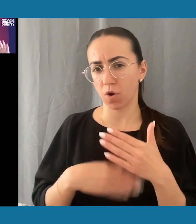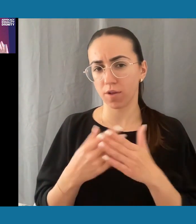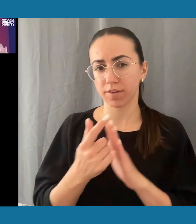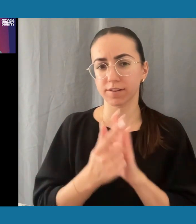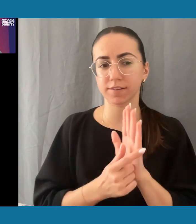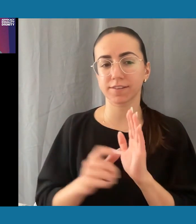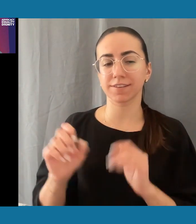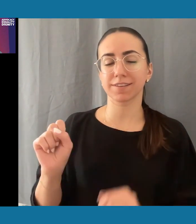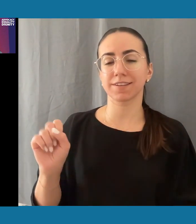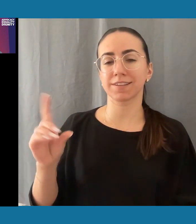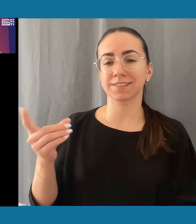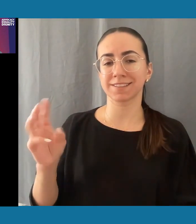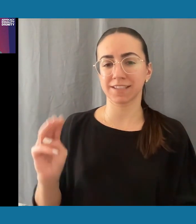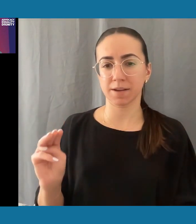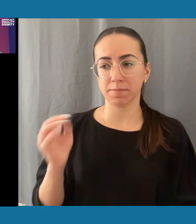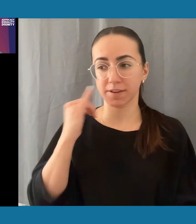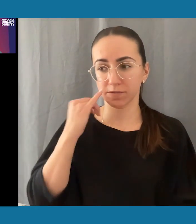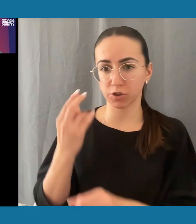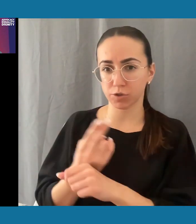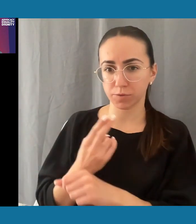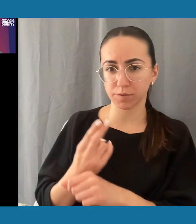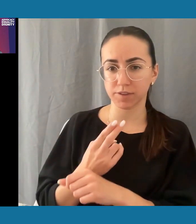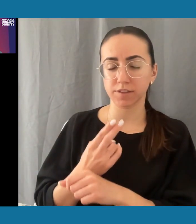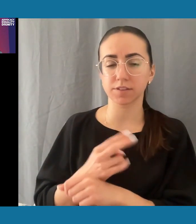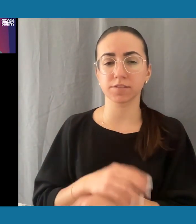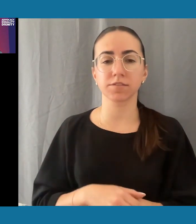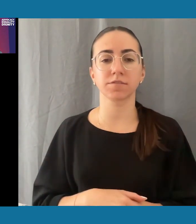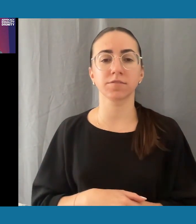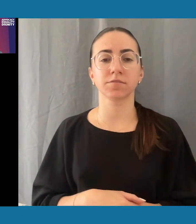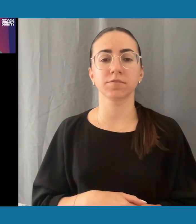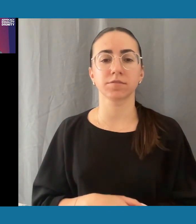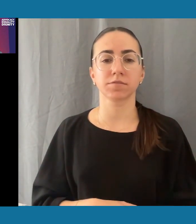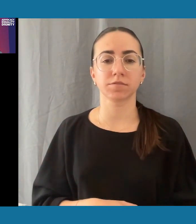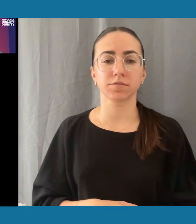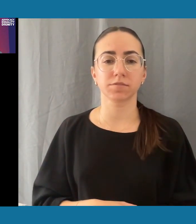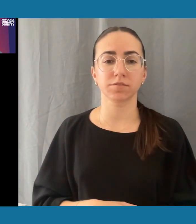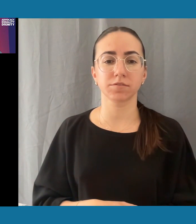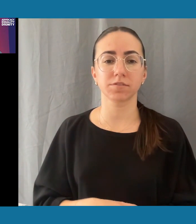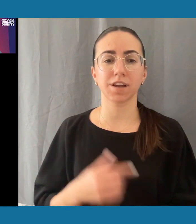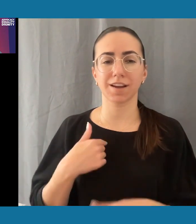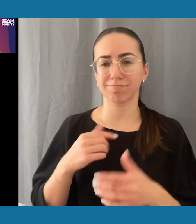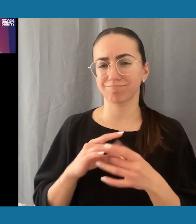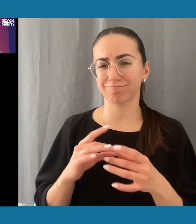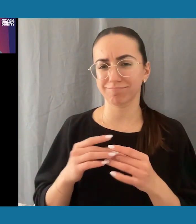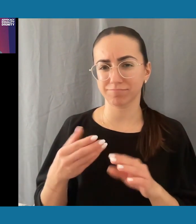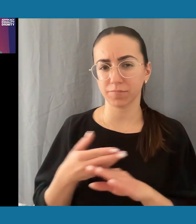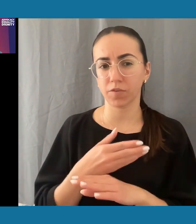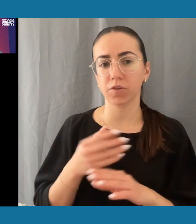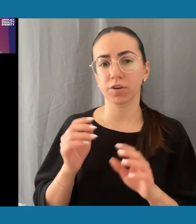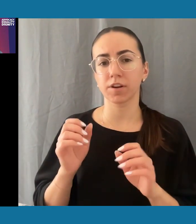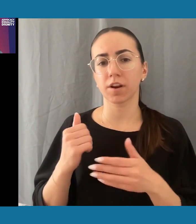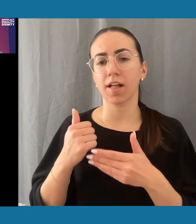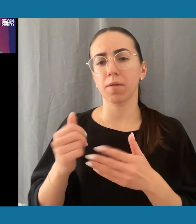again, in the benefits Olivia listed earlier, it can help people learn how to make decisions through practice.